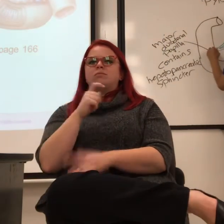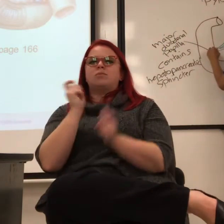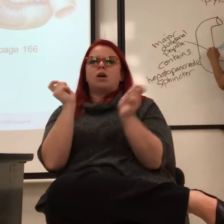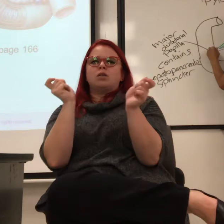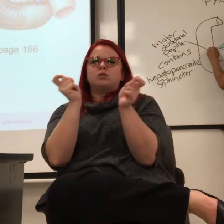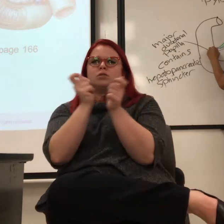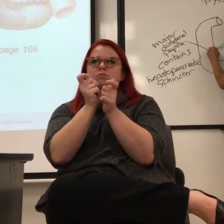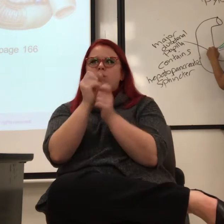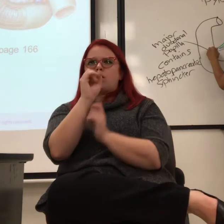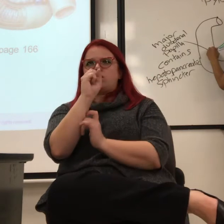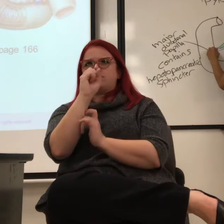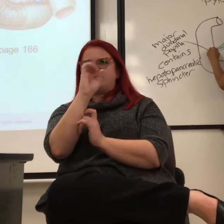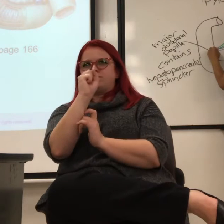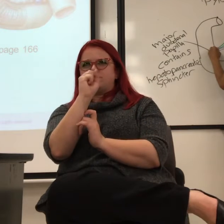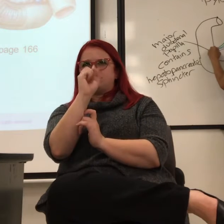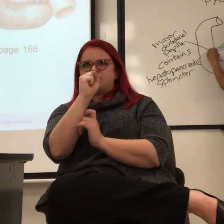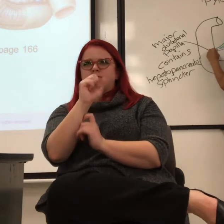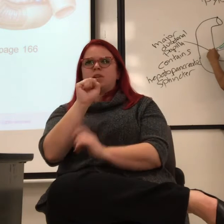tiny sphincter in there.